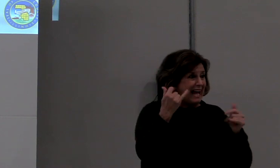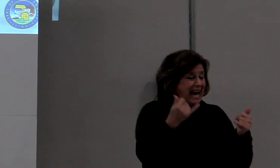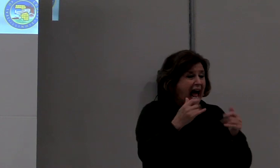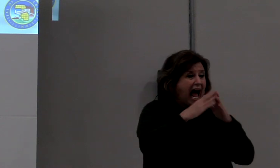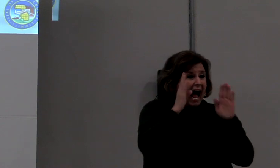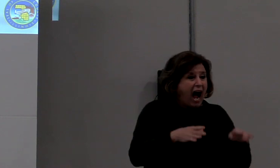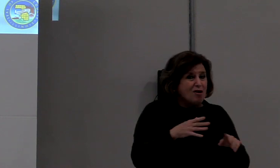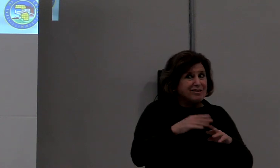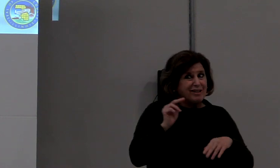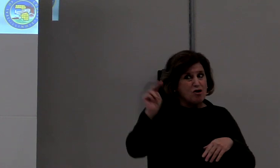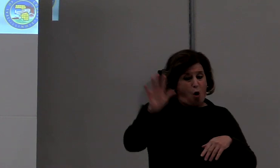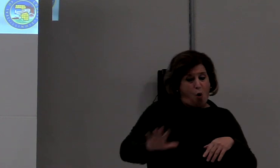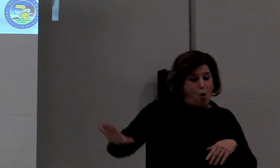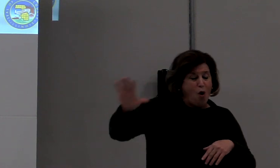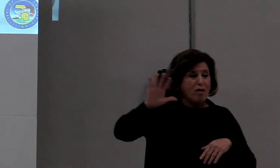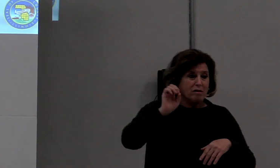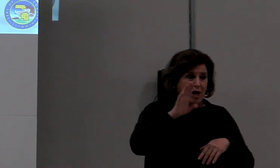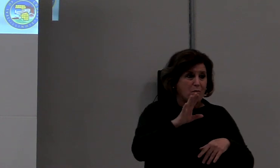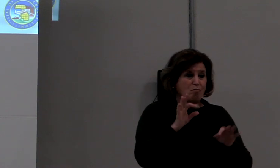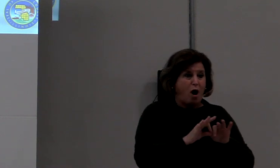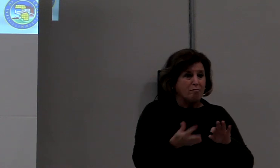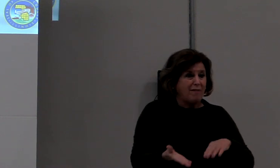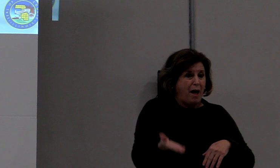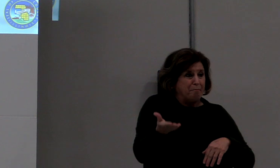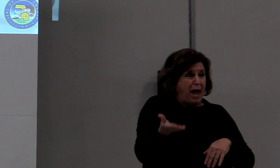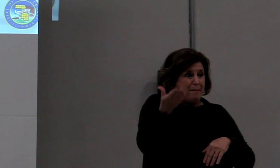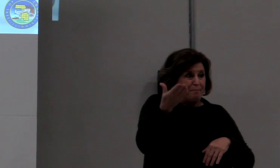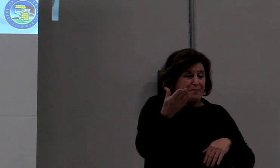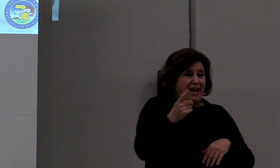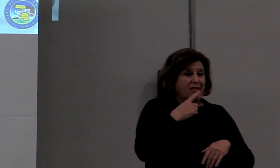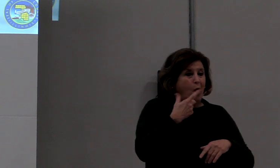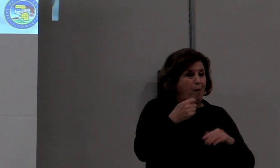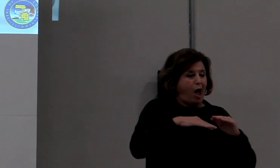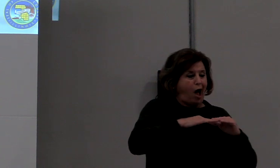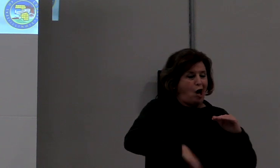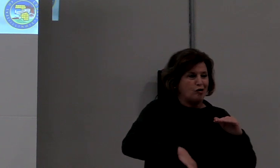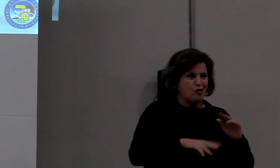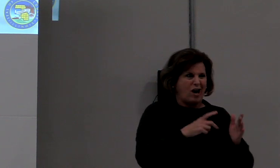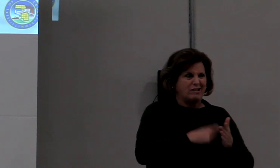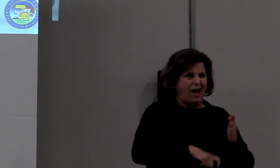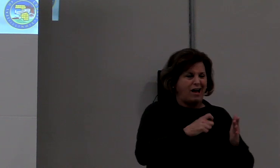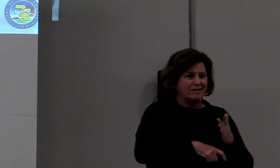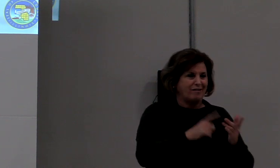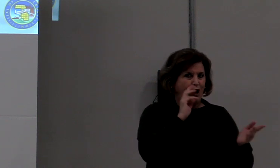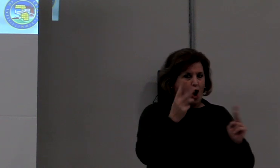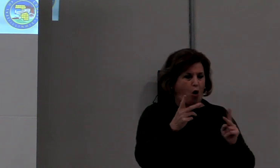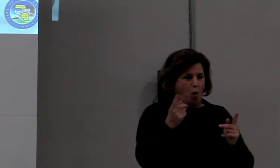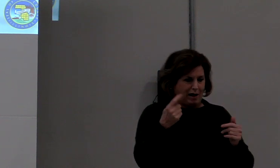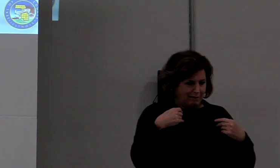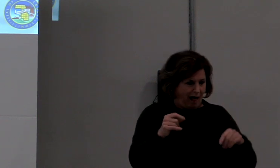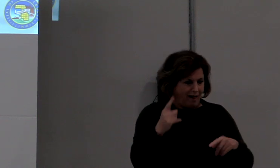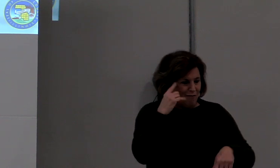up here in the north suburbs are probably underassessed if you look at what's going on in the sales.